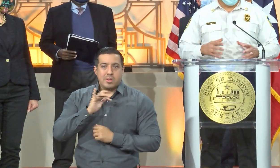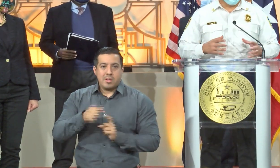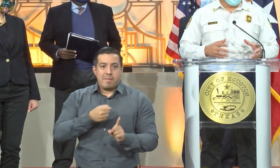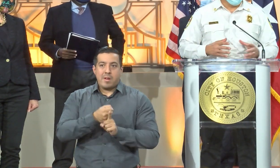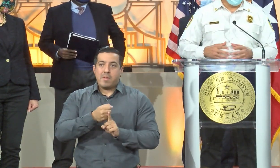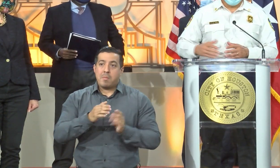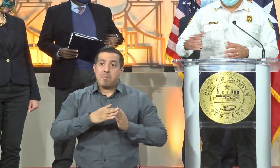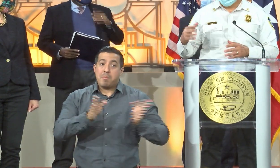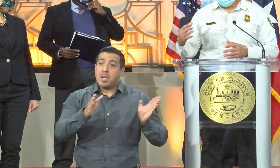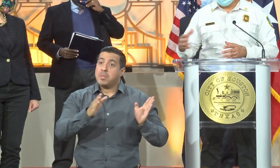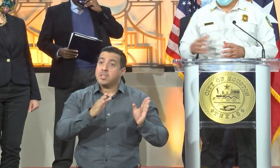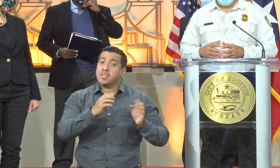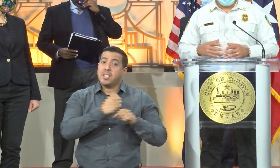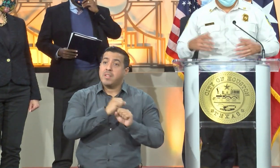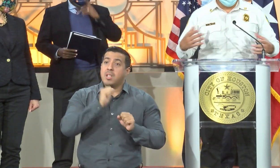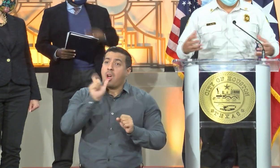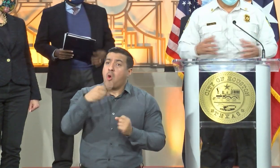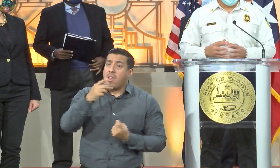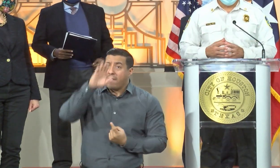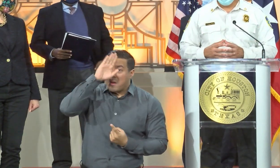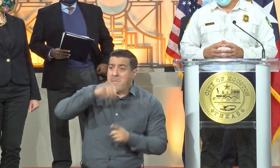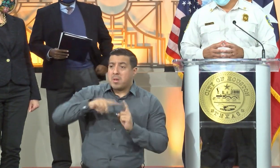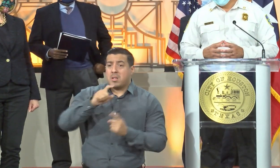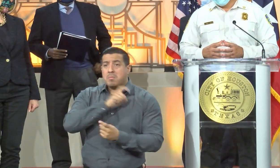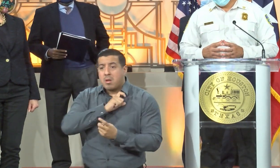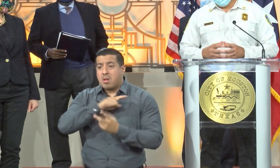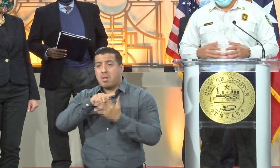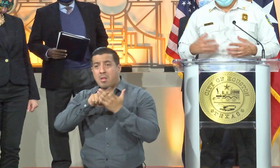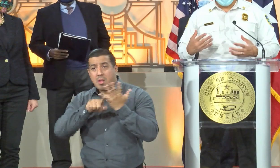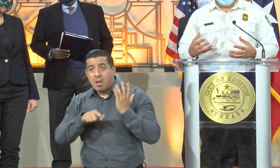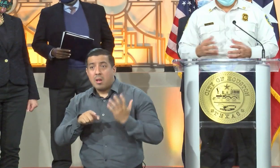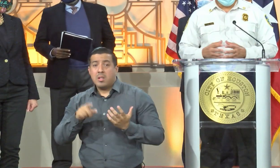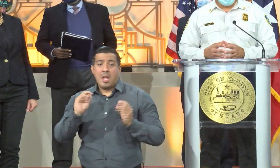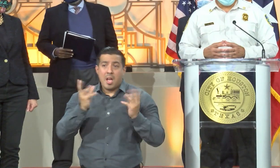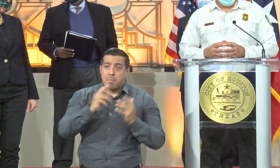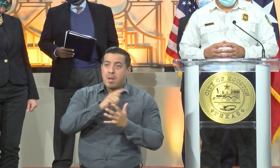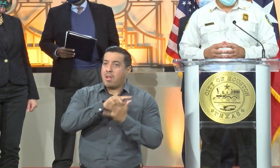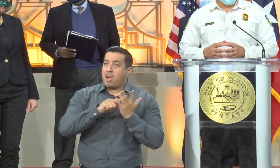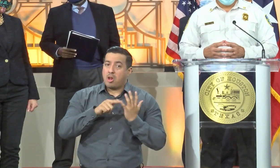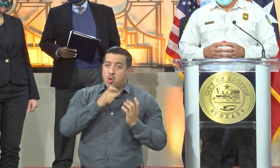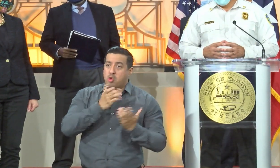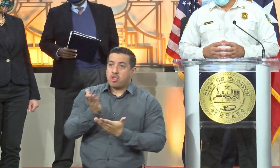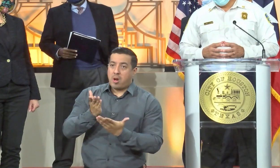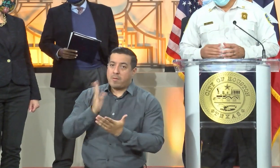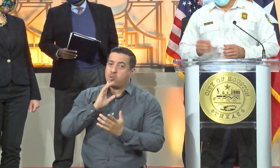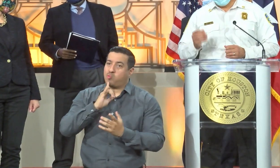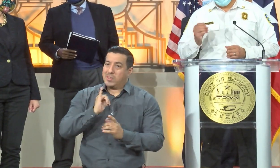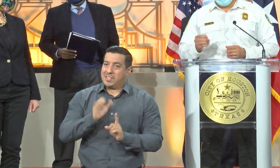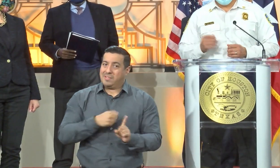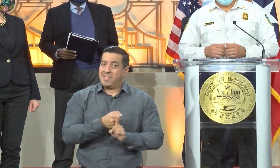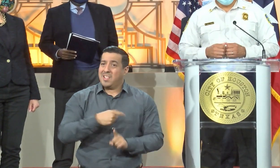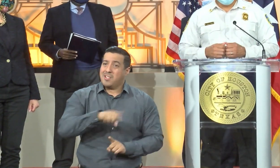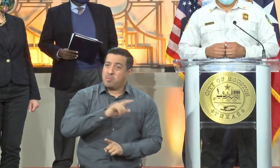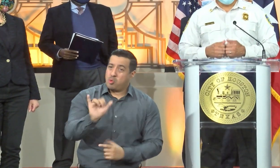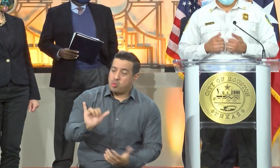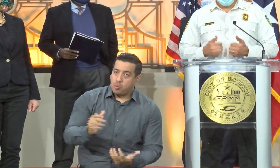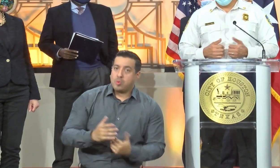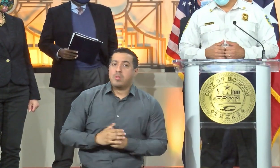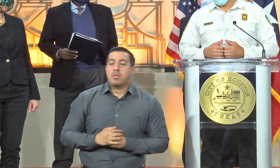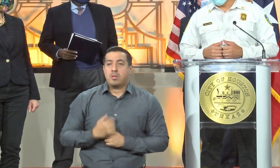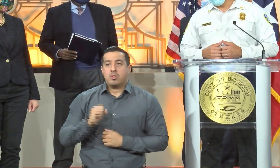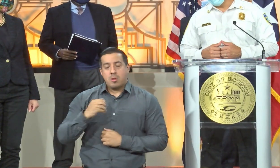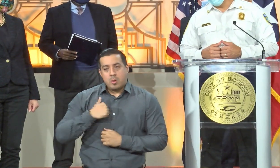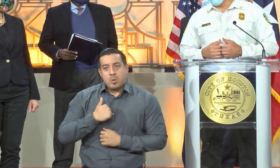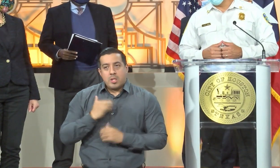safety, not only fire department, but police department and all other municipal employees that are out there serving this community. So we encourage you to